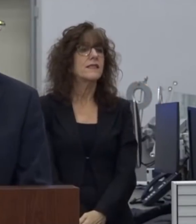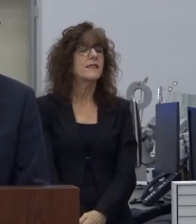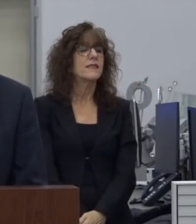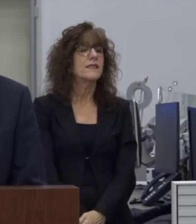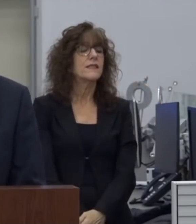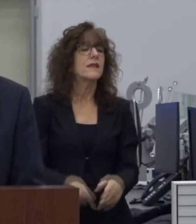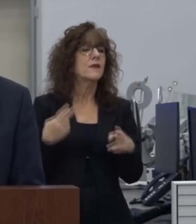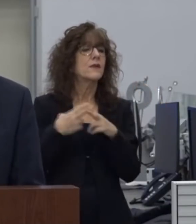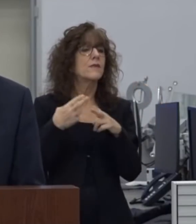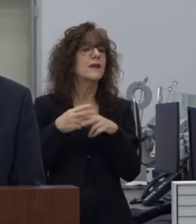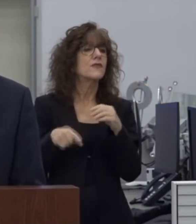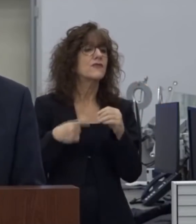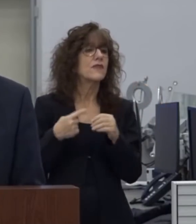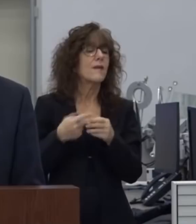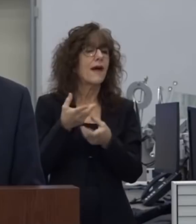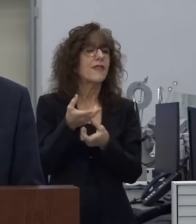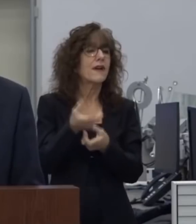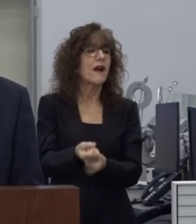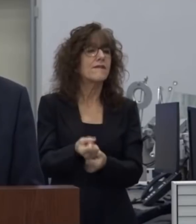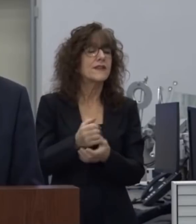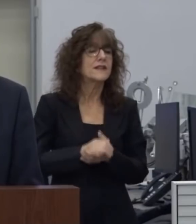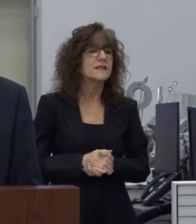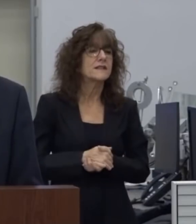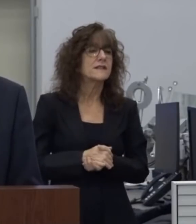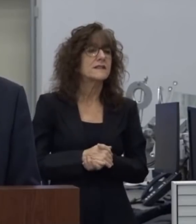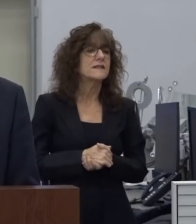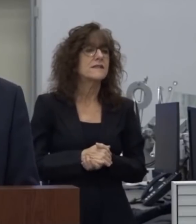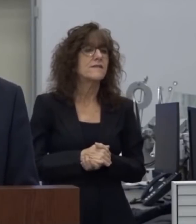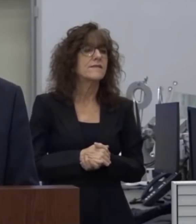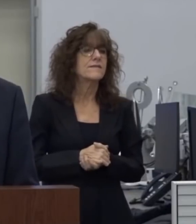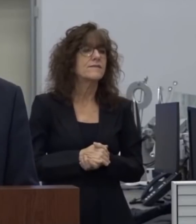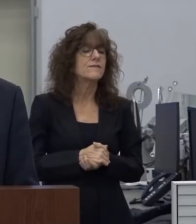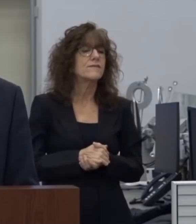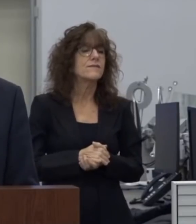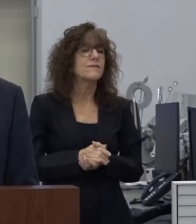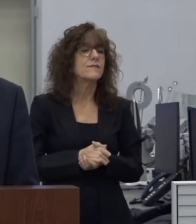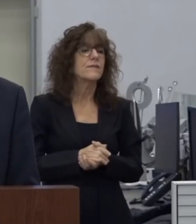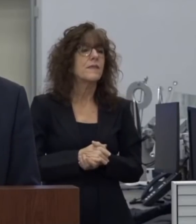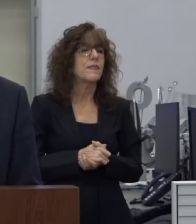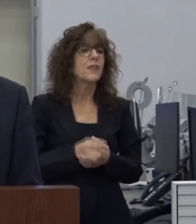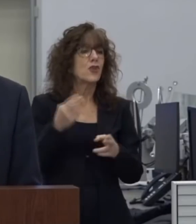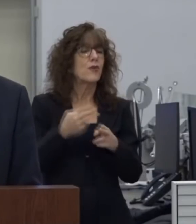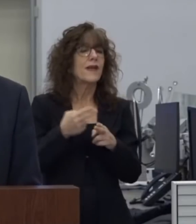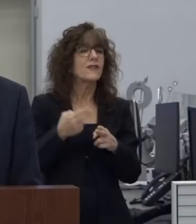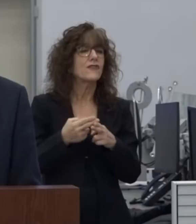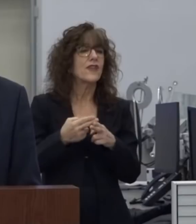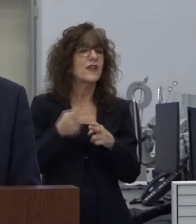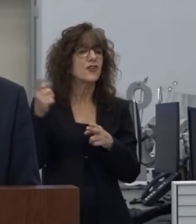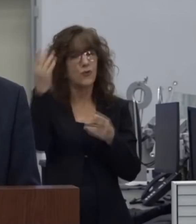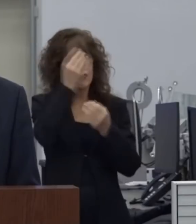You mentioned about the confidence, and Dr. Ashley did as well in the vaccination. And you mentioned about you would take it publicly when